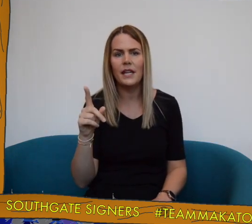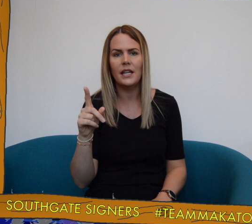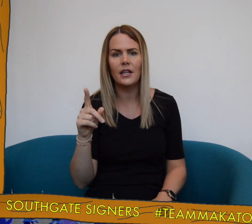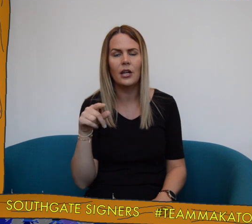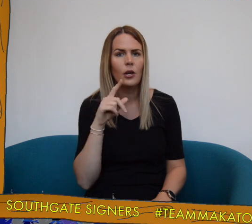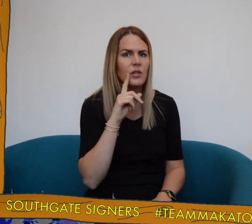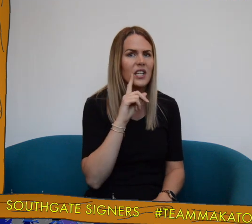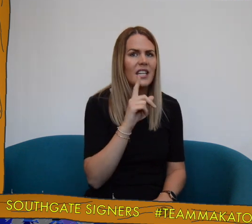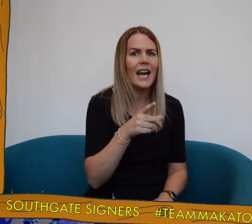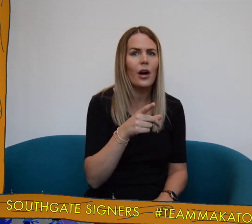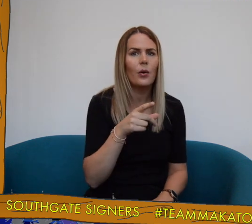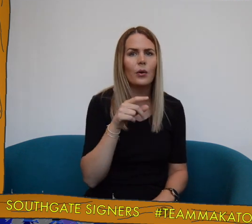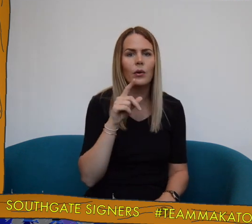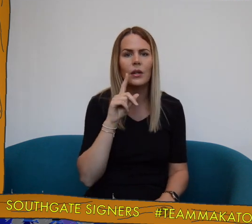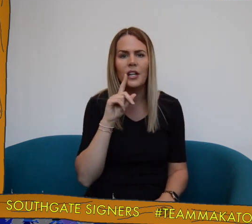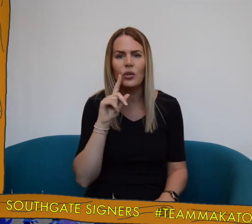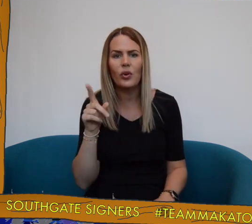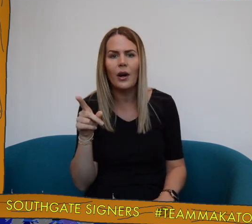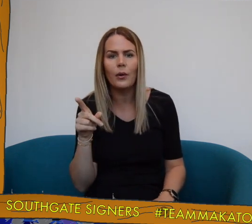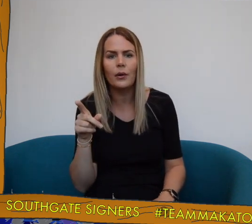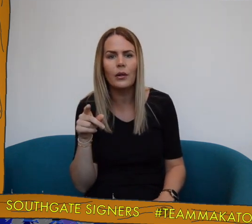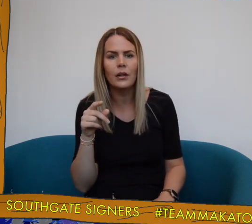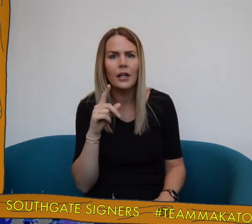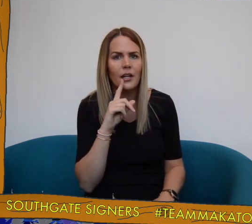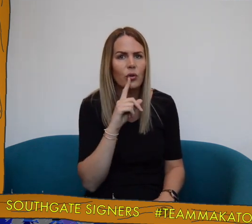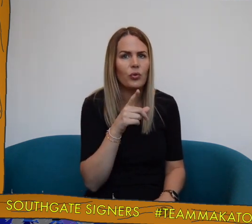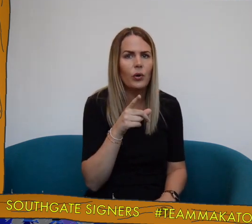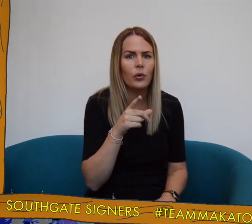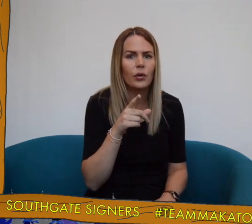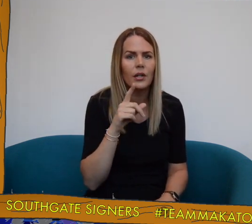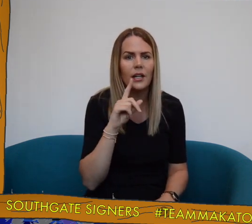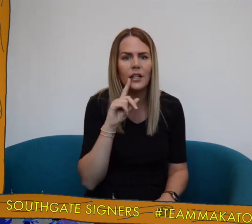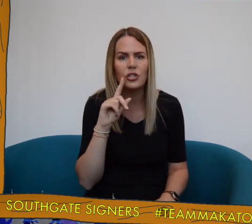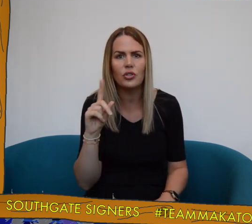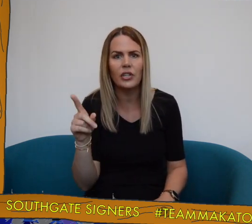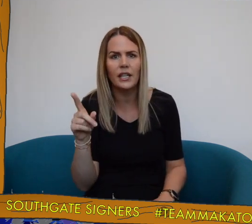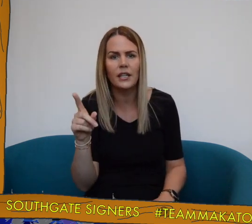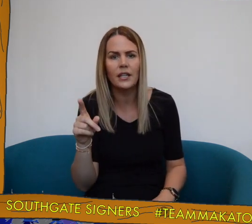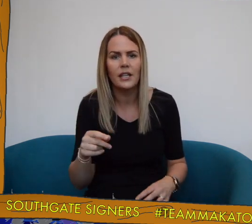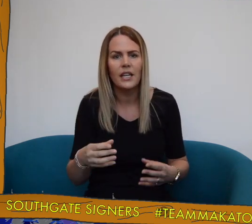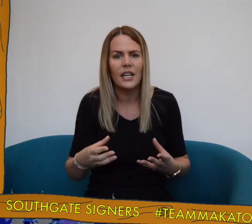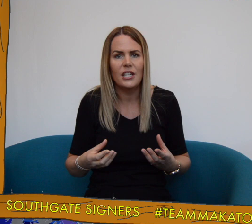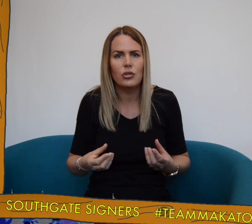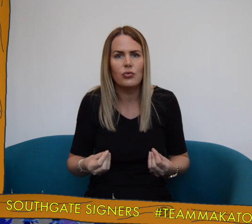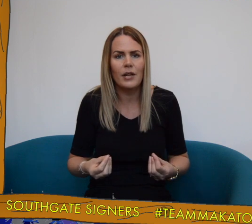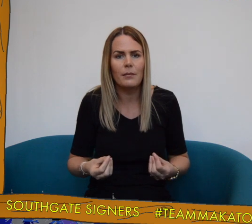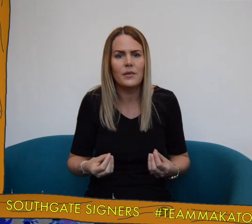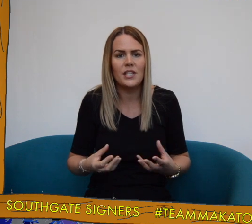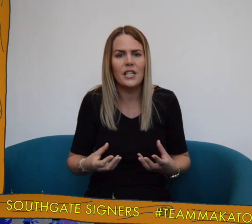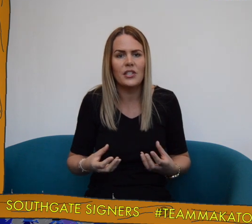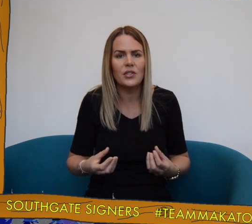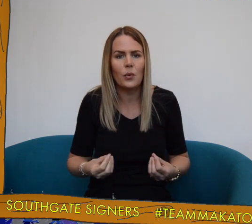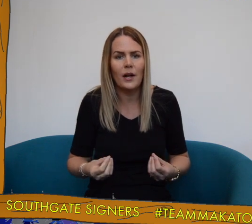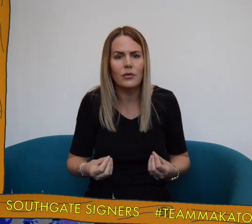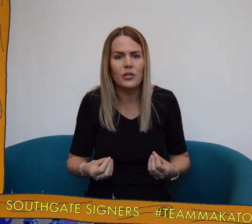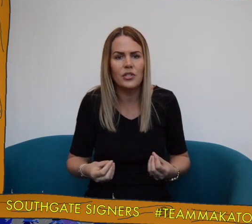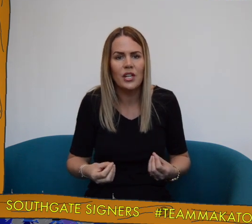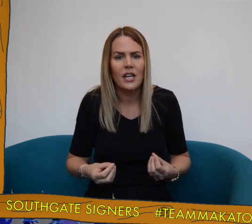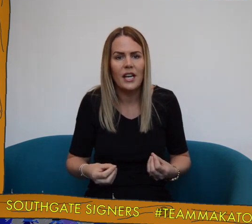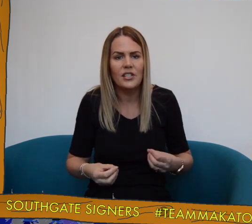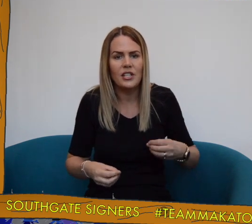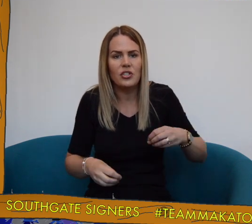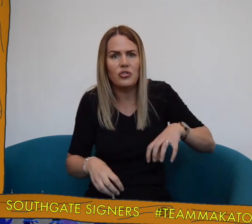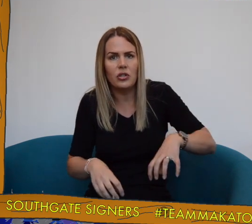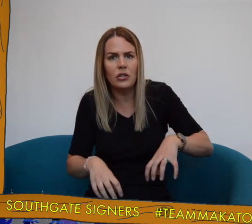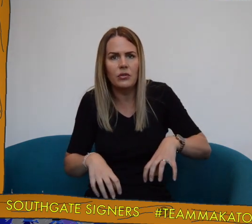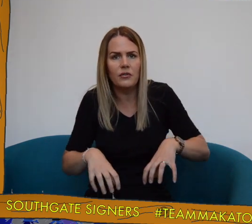to speak was a yowl and a growl and a croak and a shriek. It dripped and it squelched